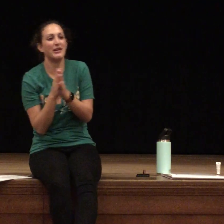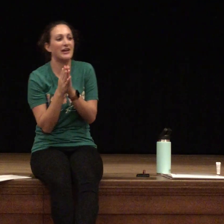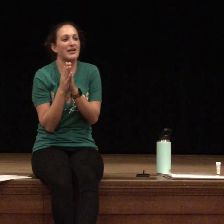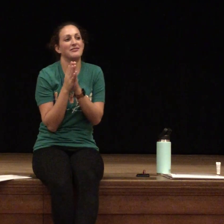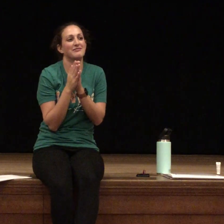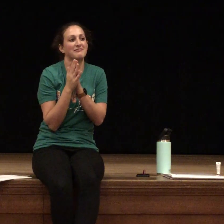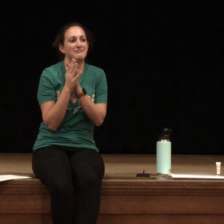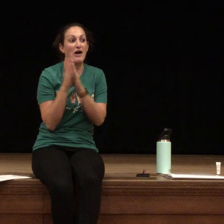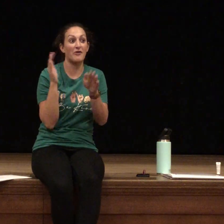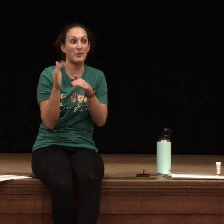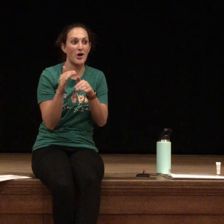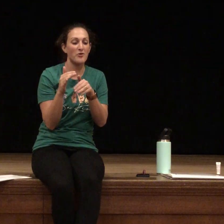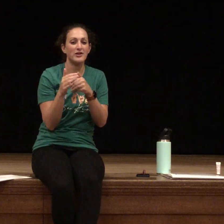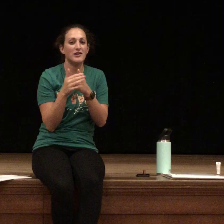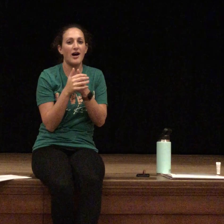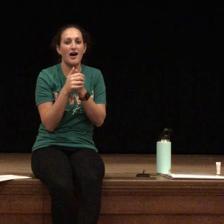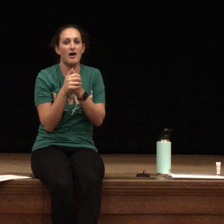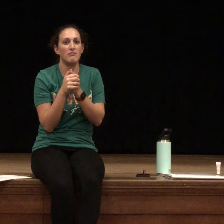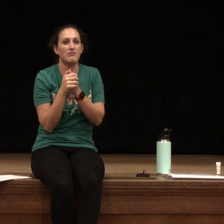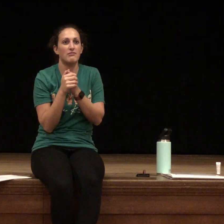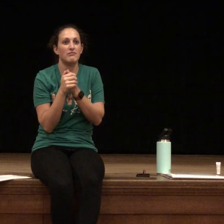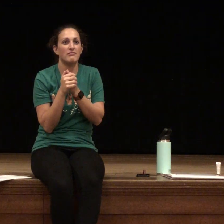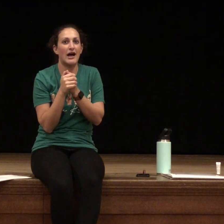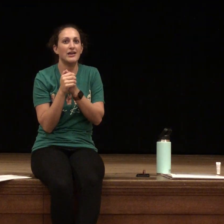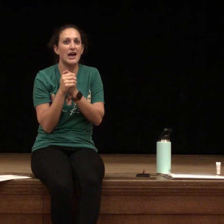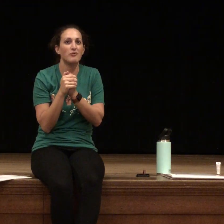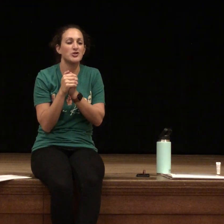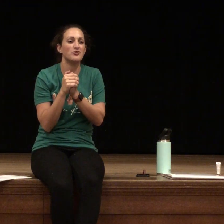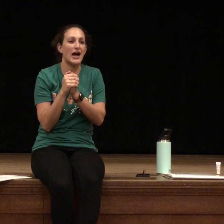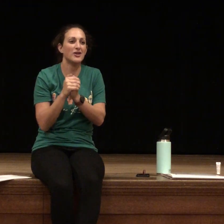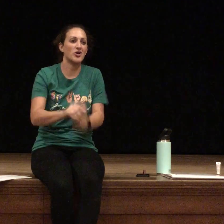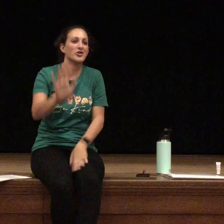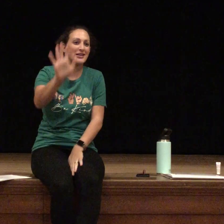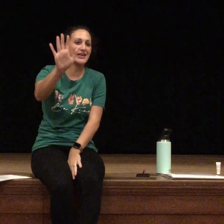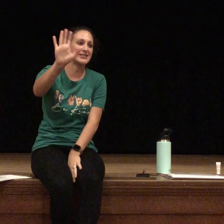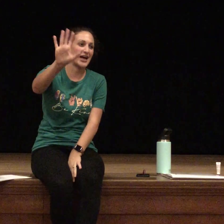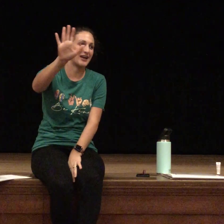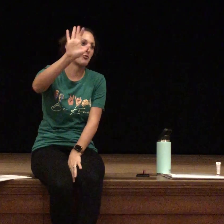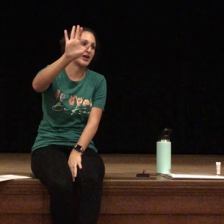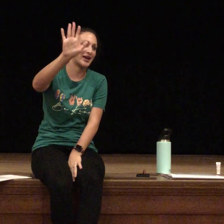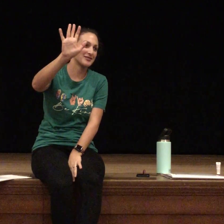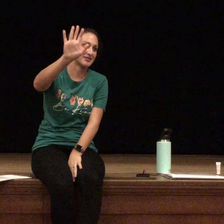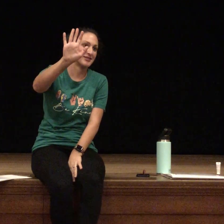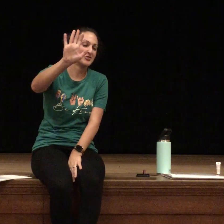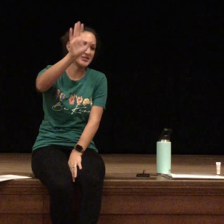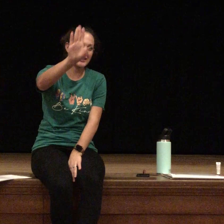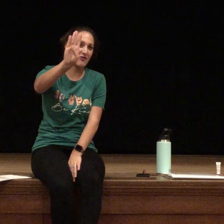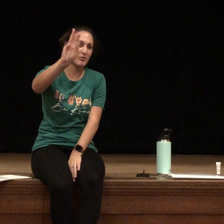on how far we go. I can count to 999 on one hand. Just like the alphabet's